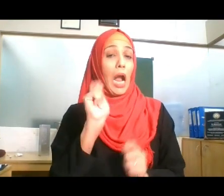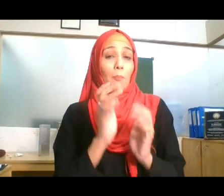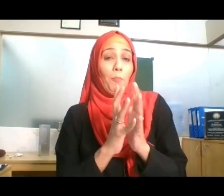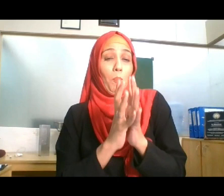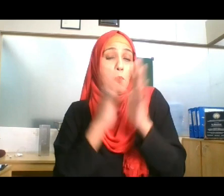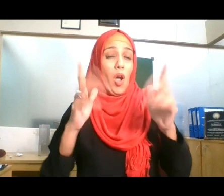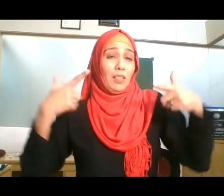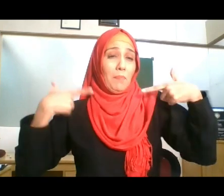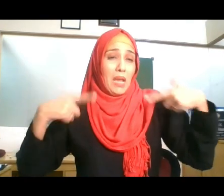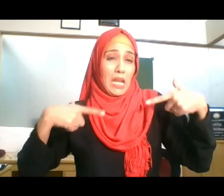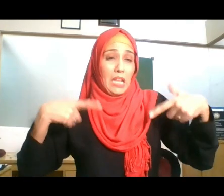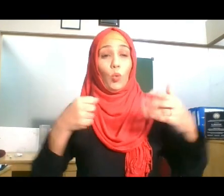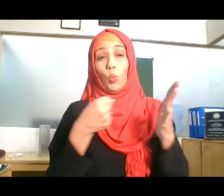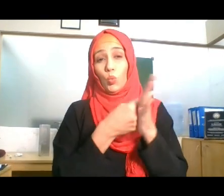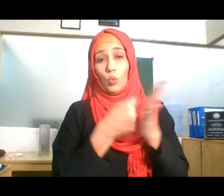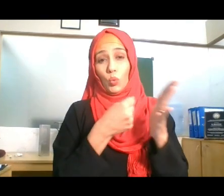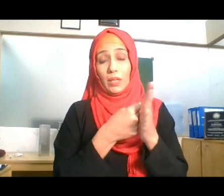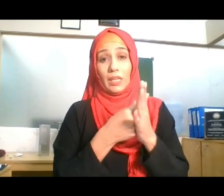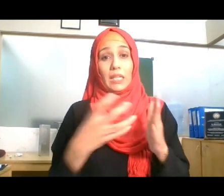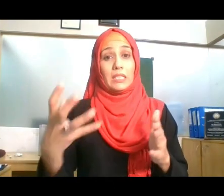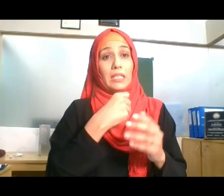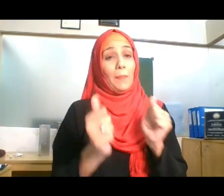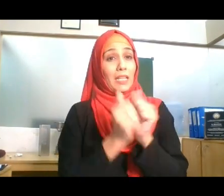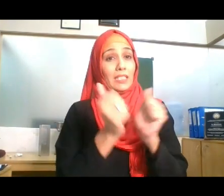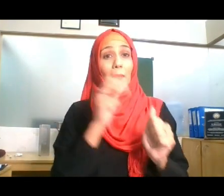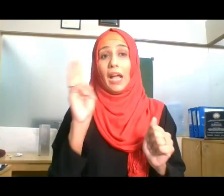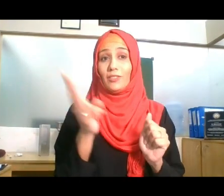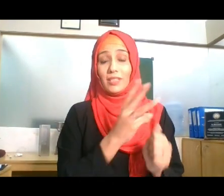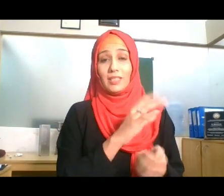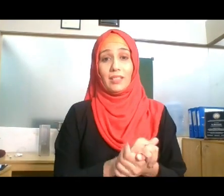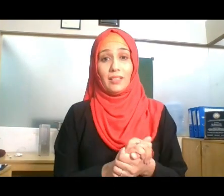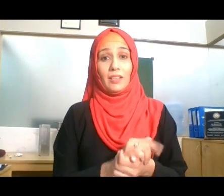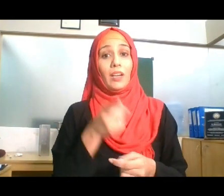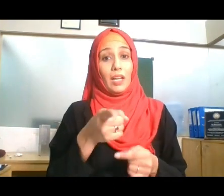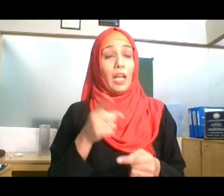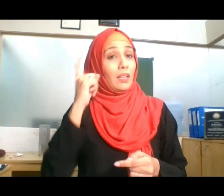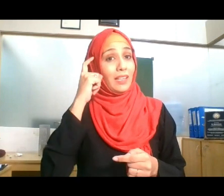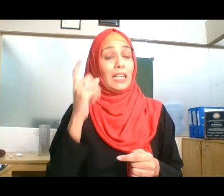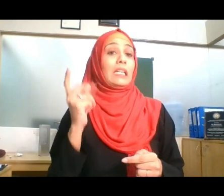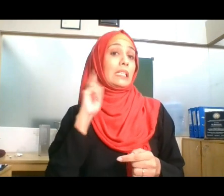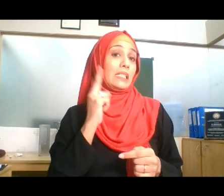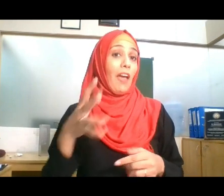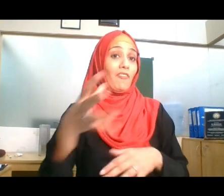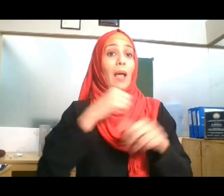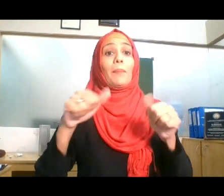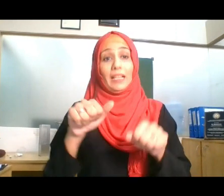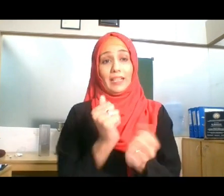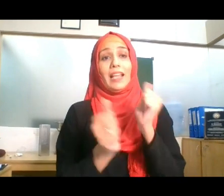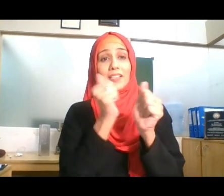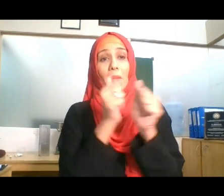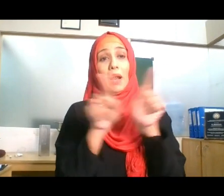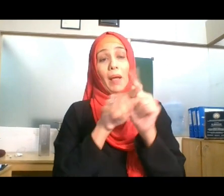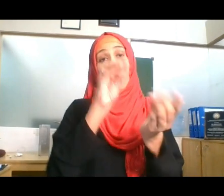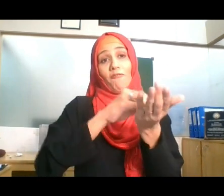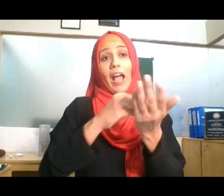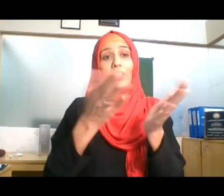to improve the accessibility of our products and diversity and inclusion in our workforce. Because the